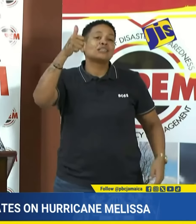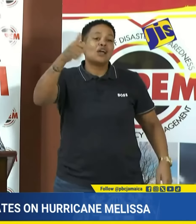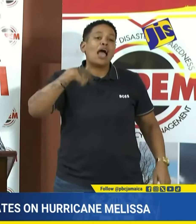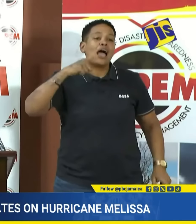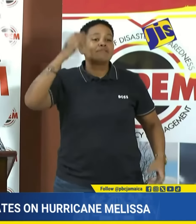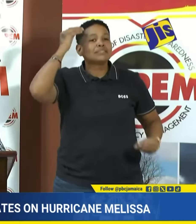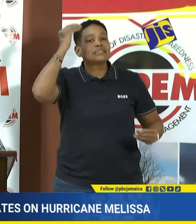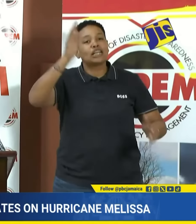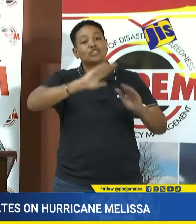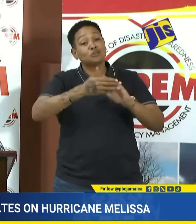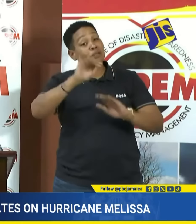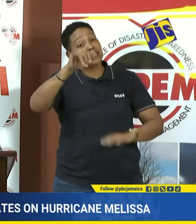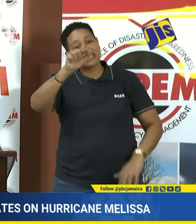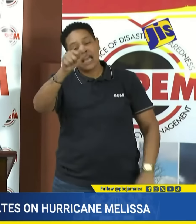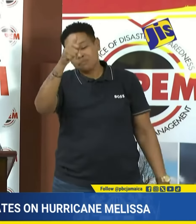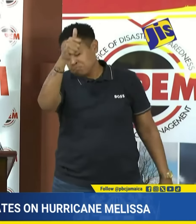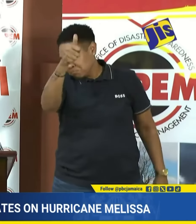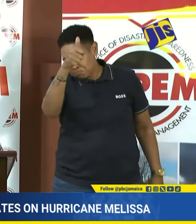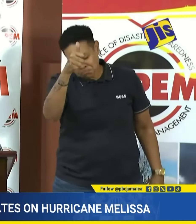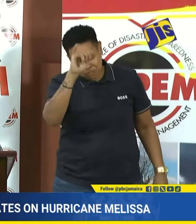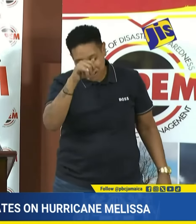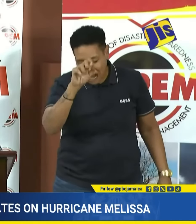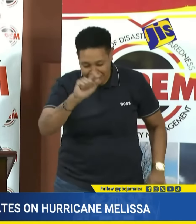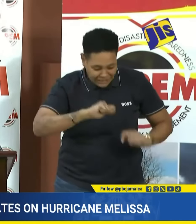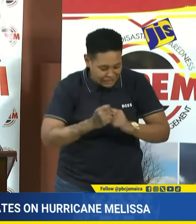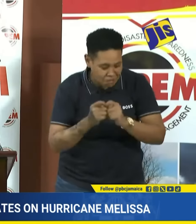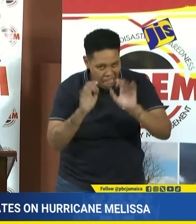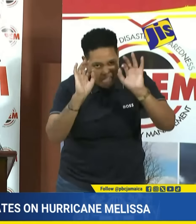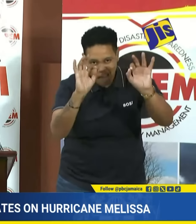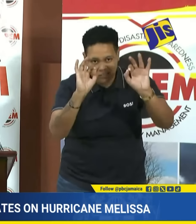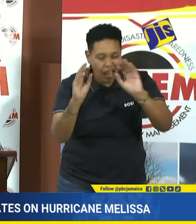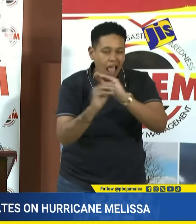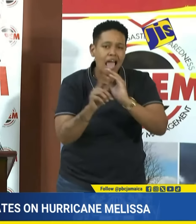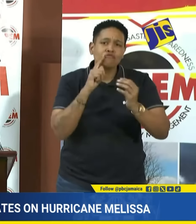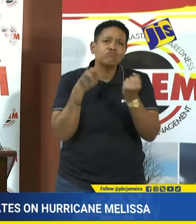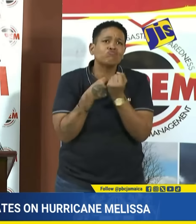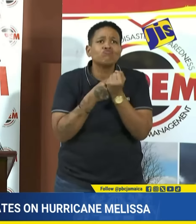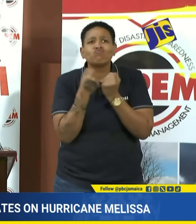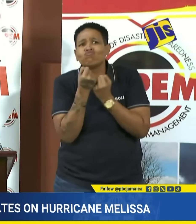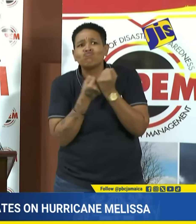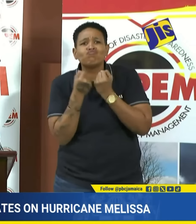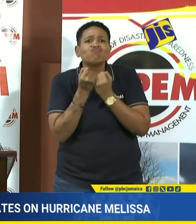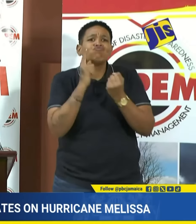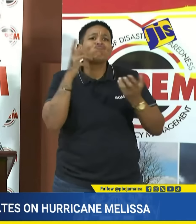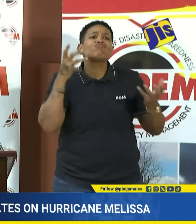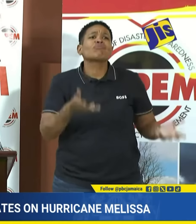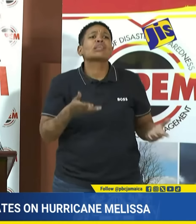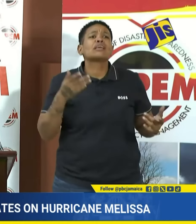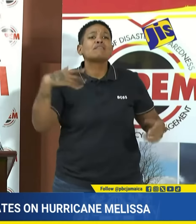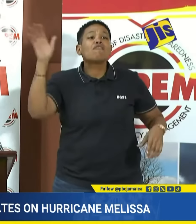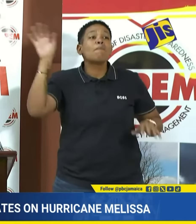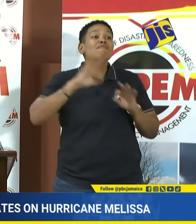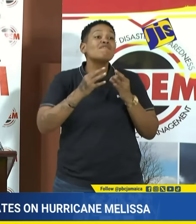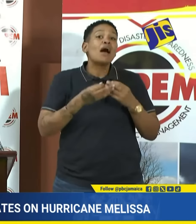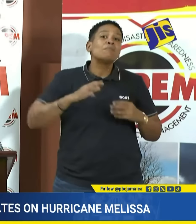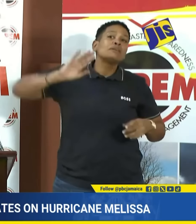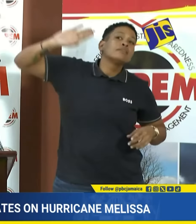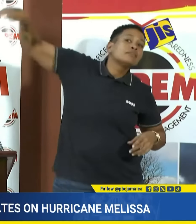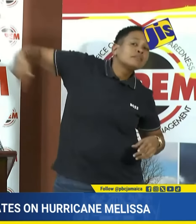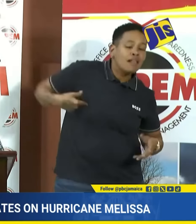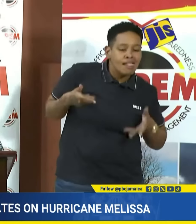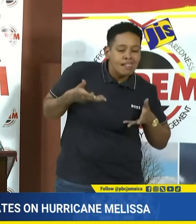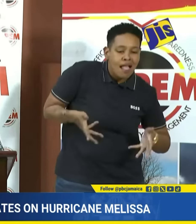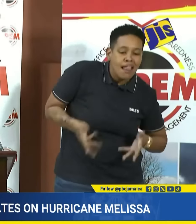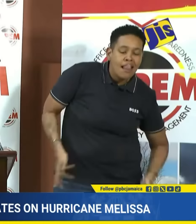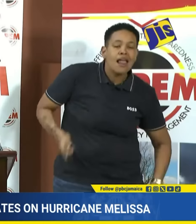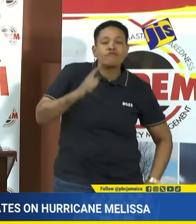have to tell all of Jamaica, they're just absolutely excellent and so supportive, and they're all here away from their families, and we